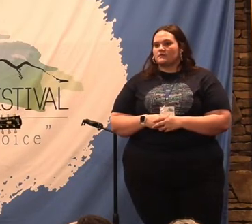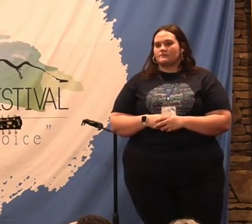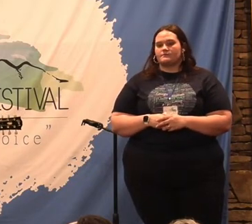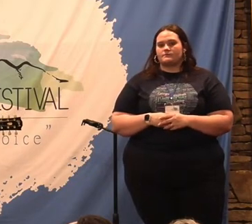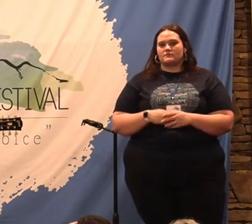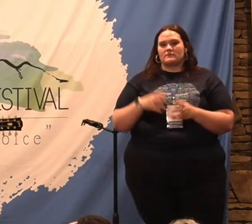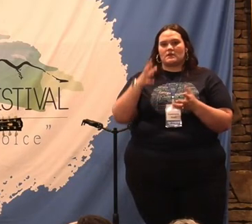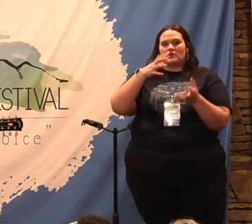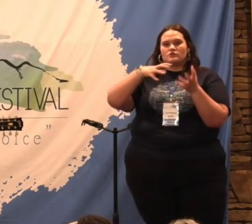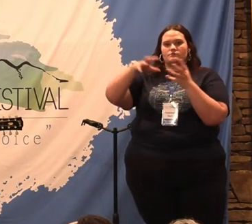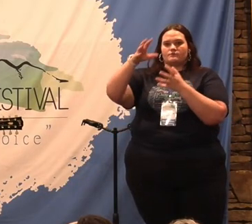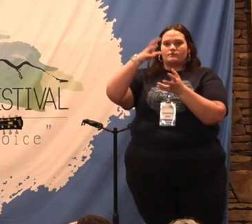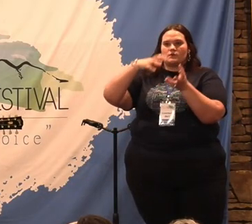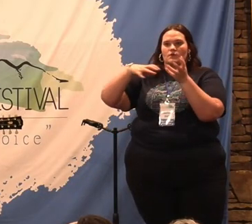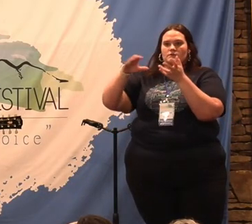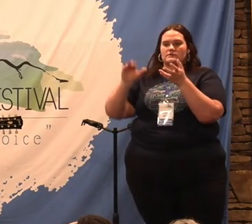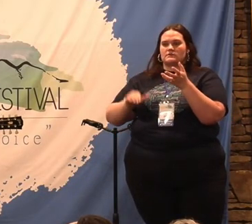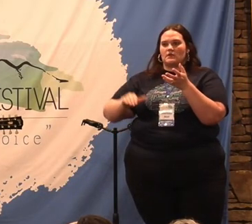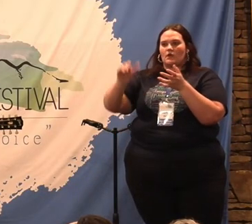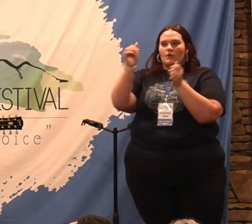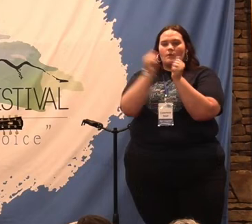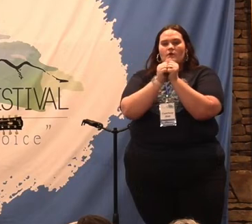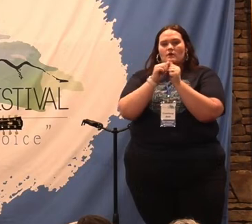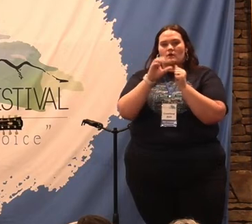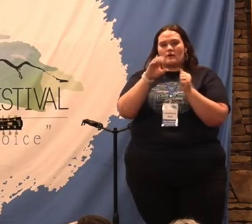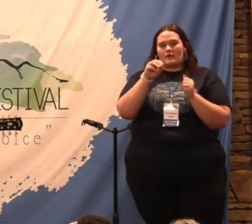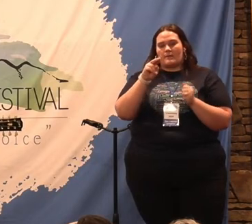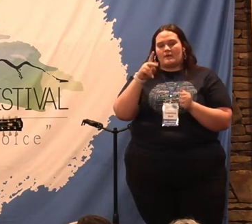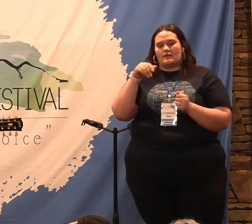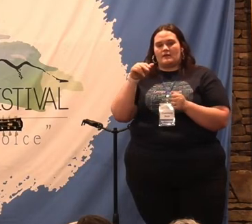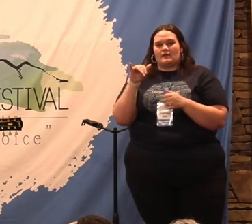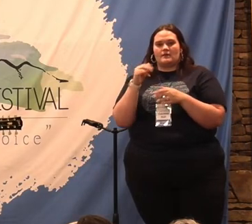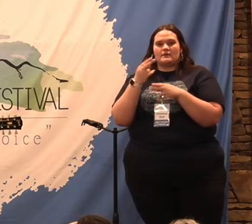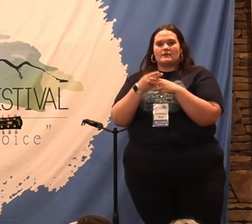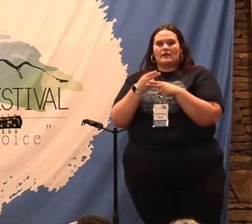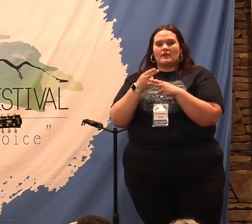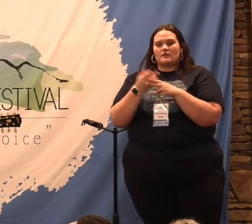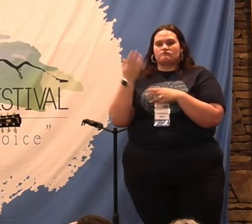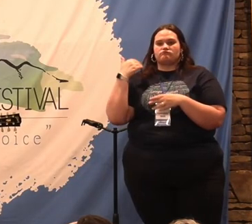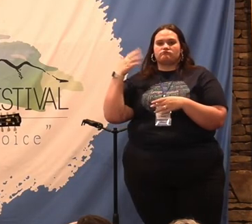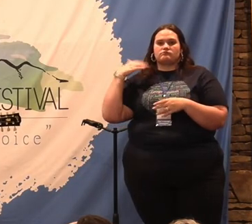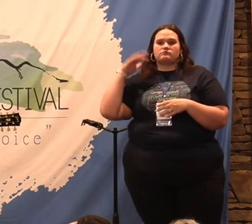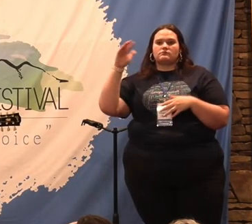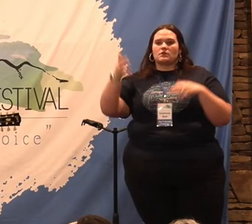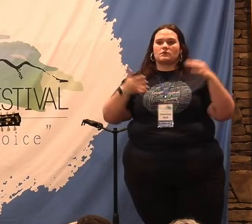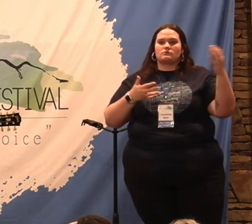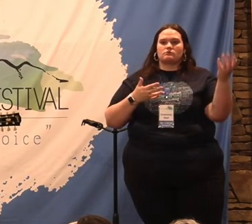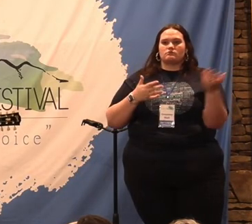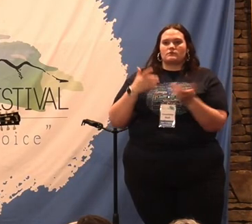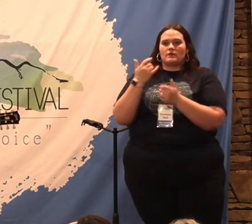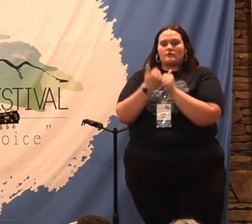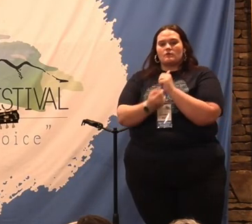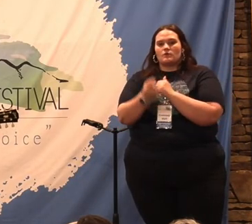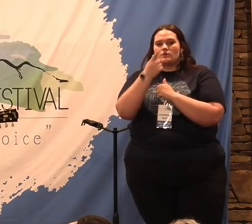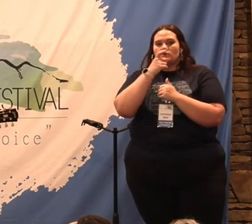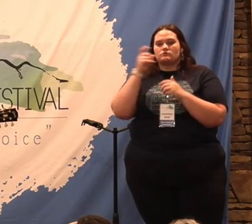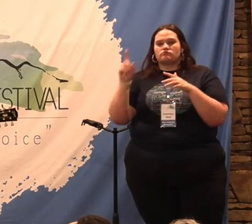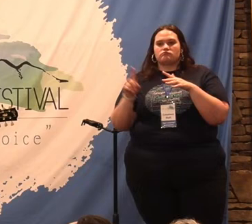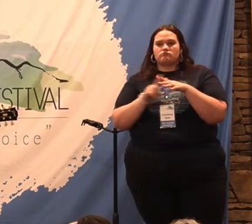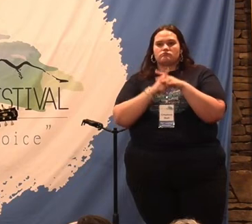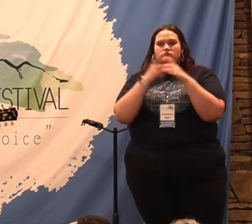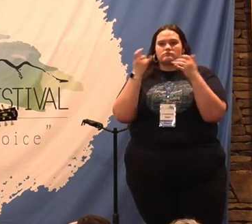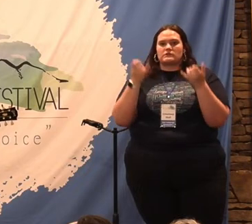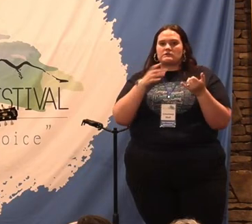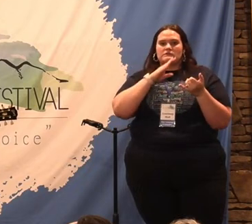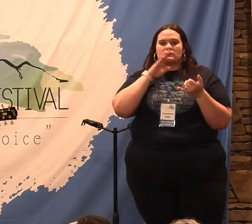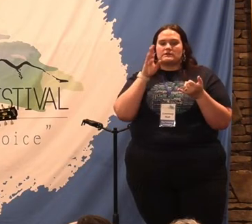smokestack with the company name used to welcome everyone who came, and now it's never gonna be